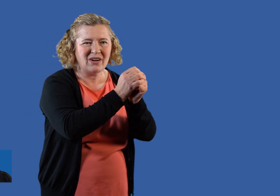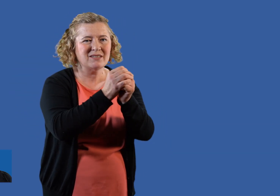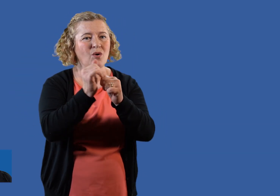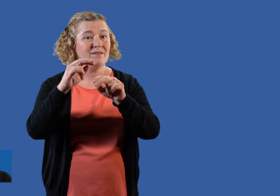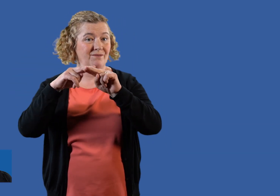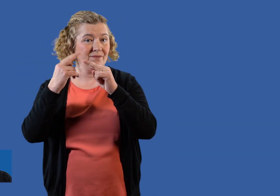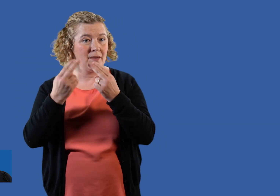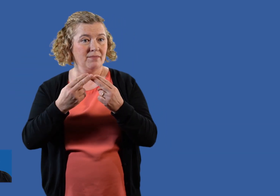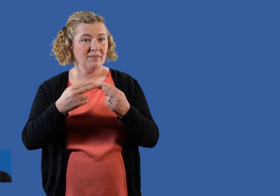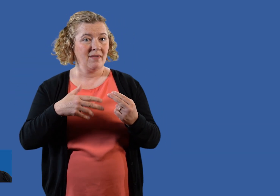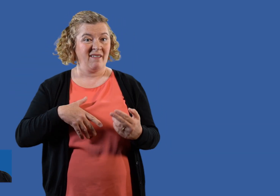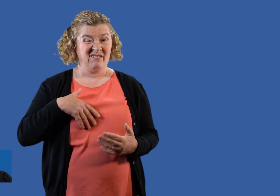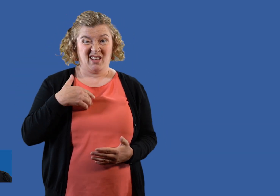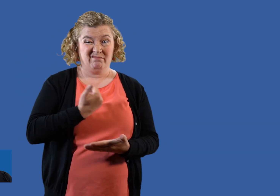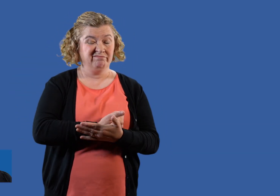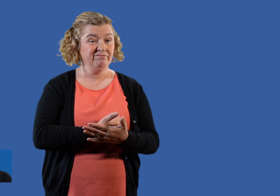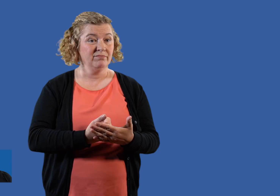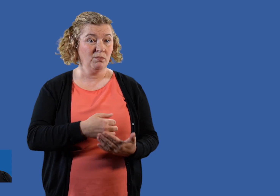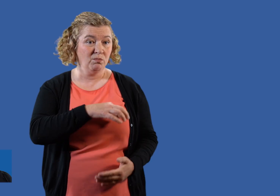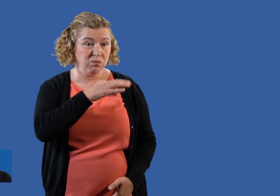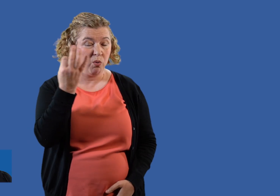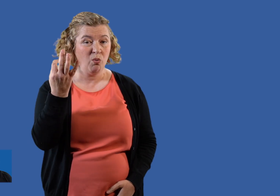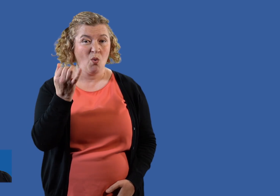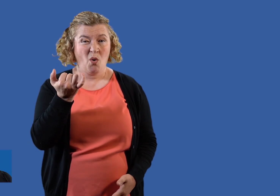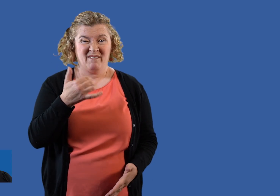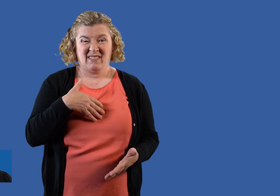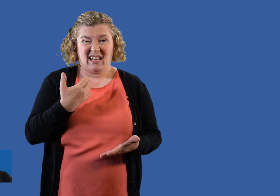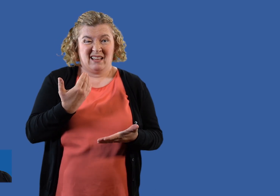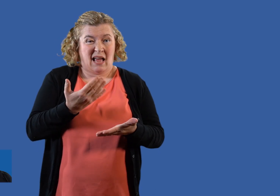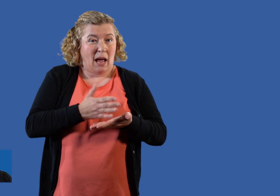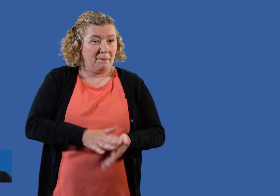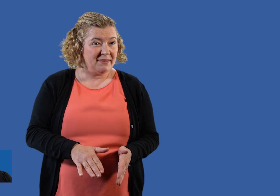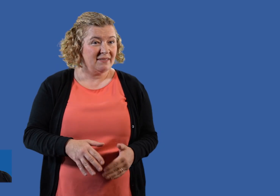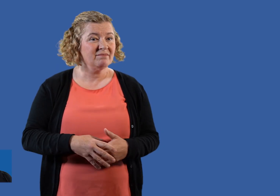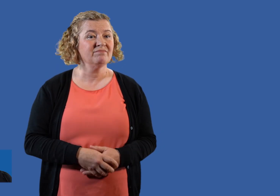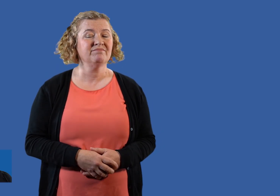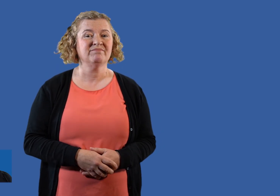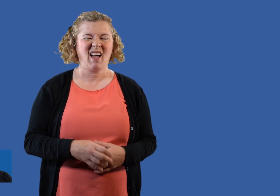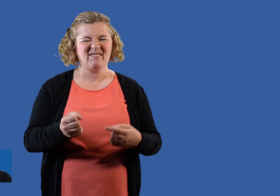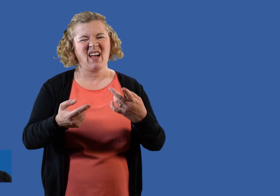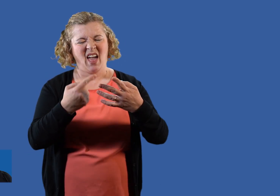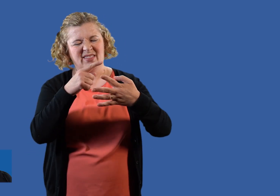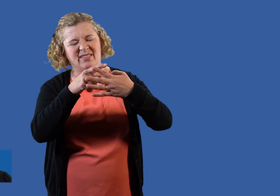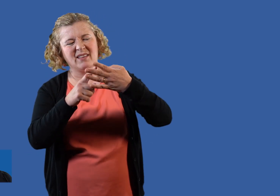relationships and with friends or family, and you get feeling bored or you feel empty.